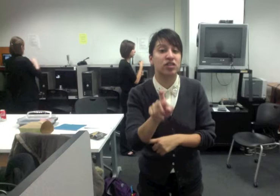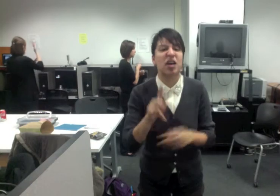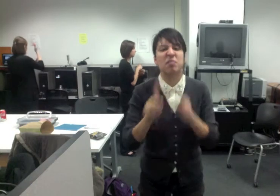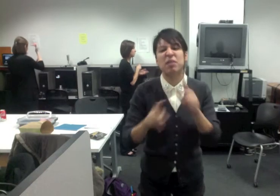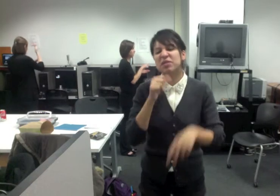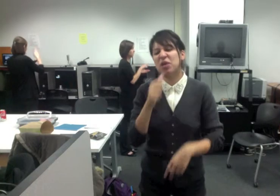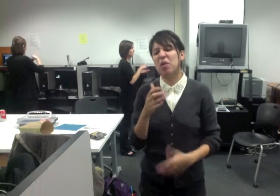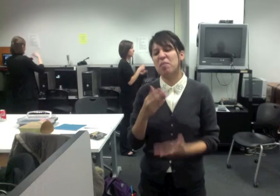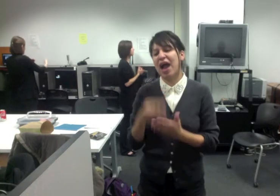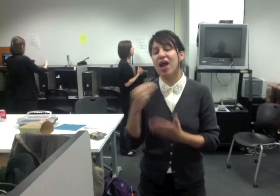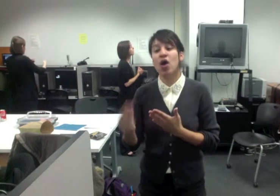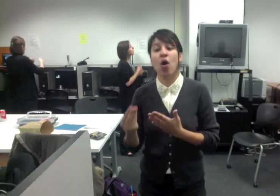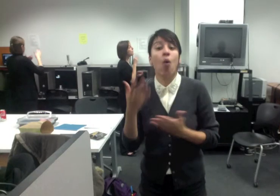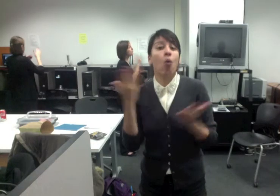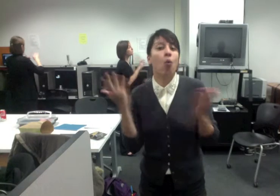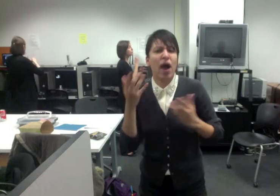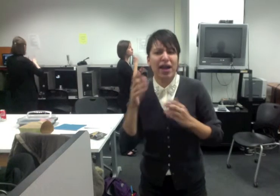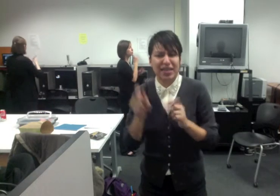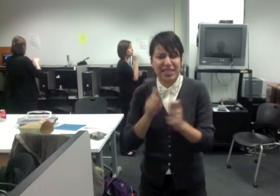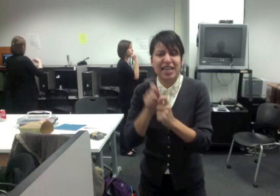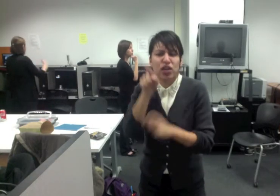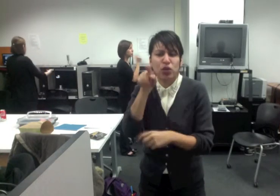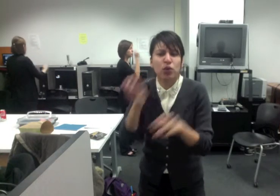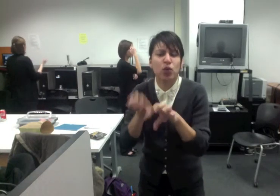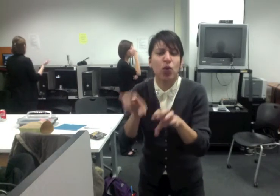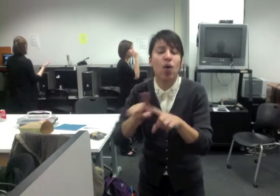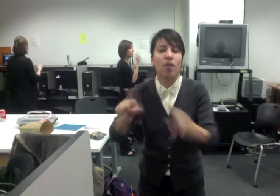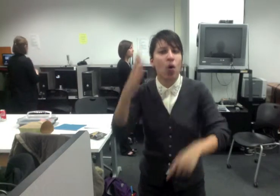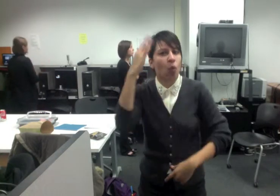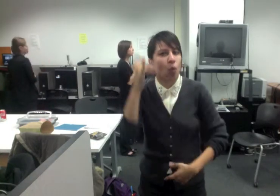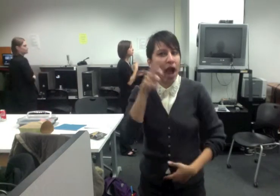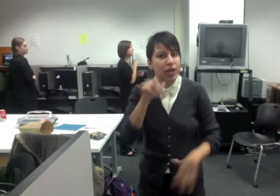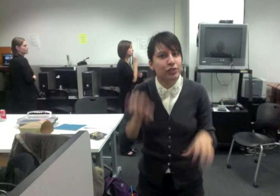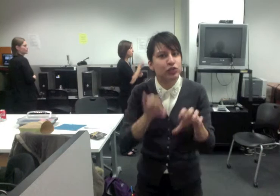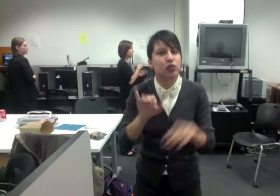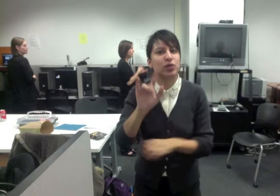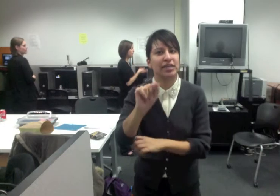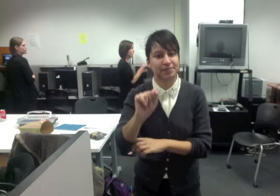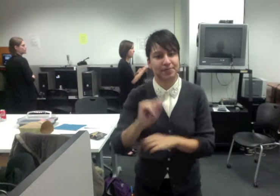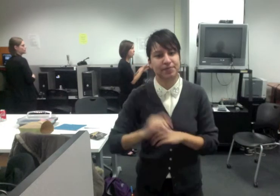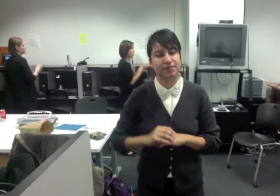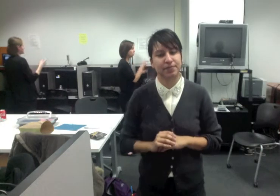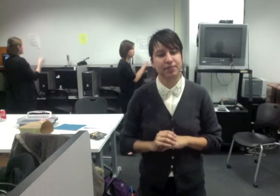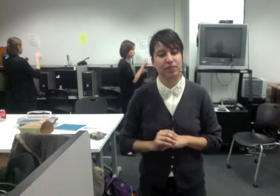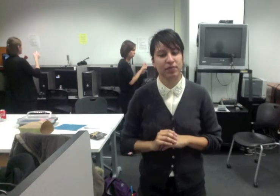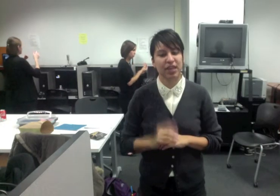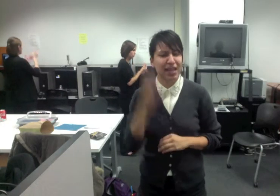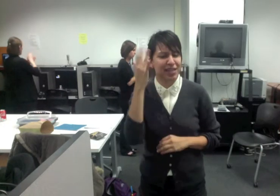This explains why every single person in this room is perfectly comfortable buying a computer from Apple. But we're